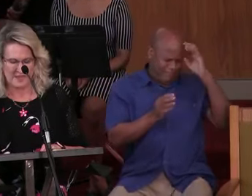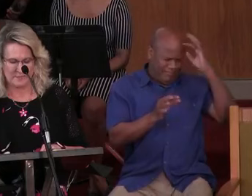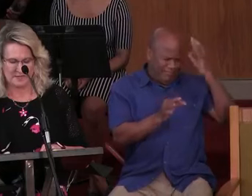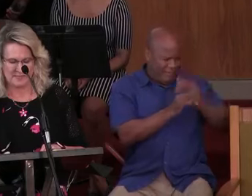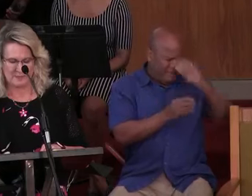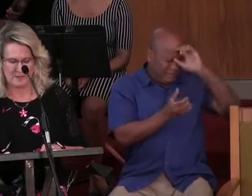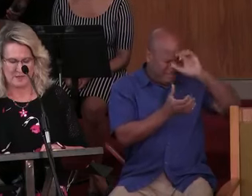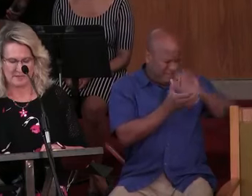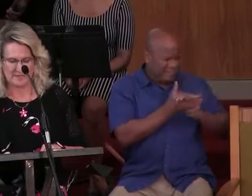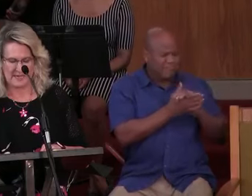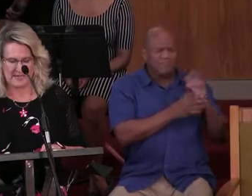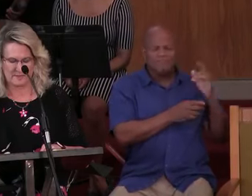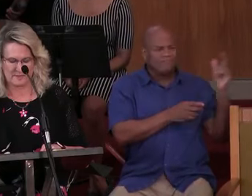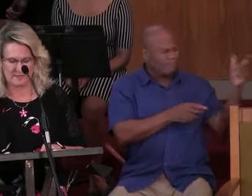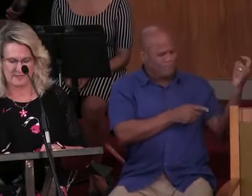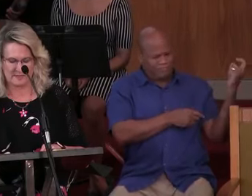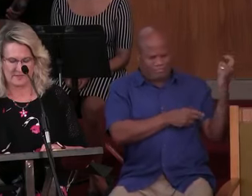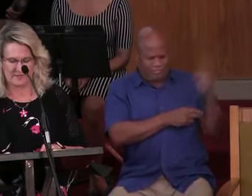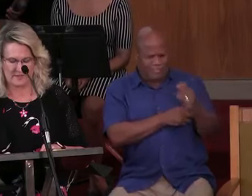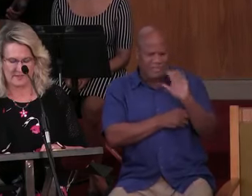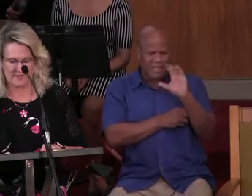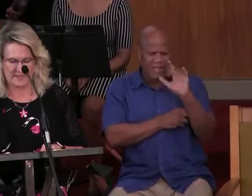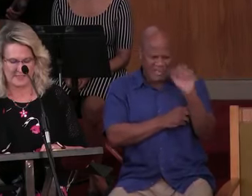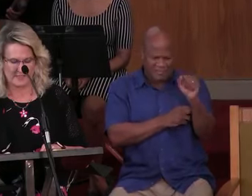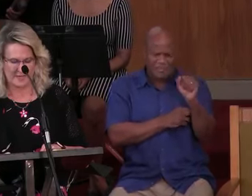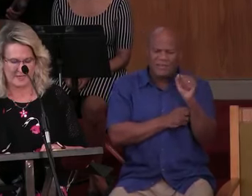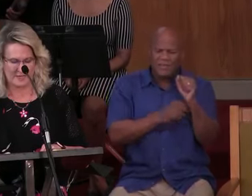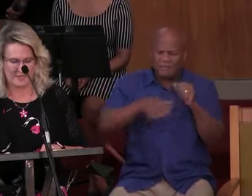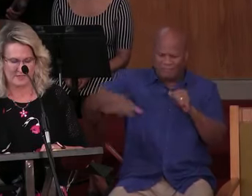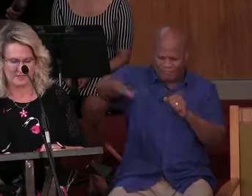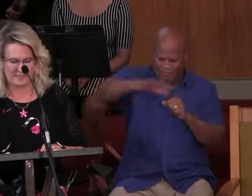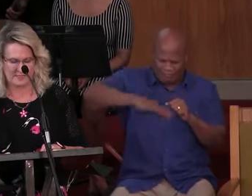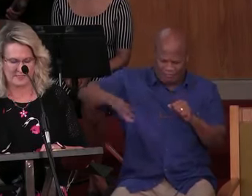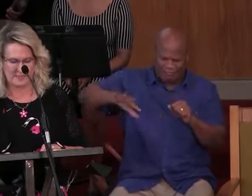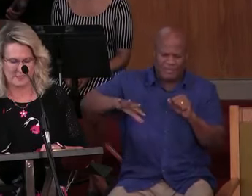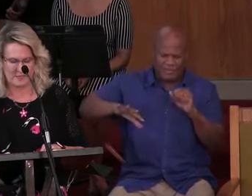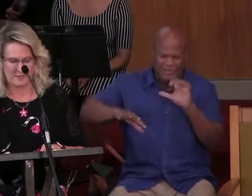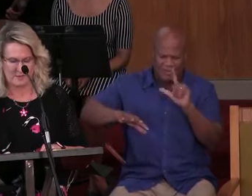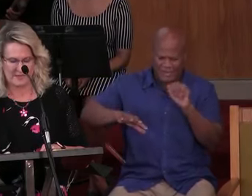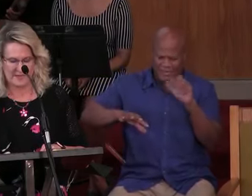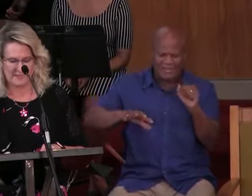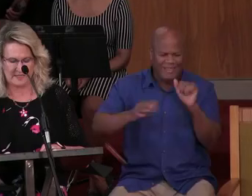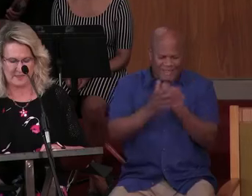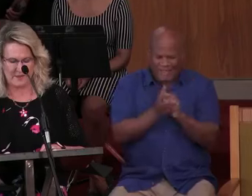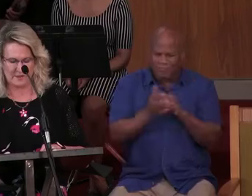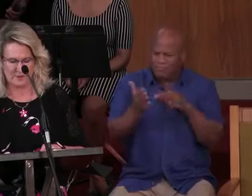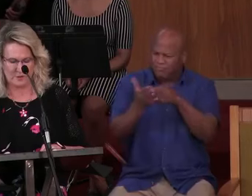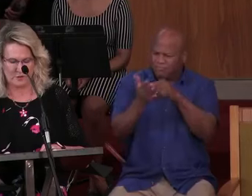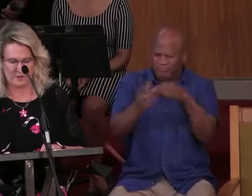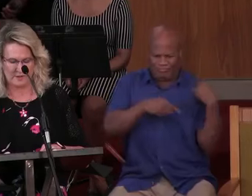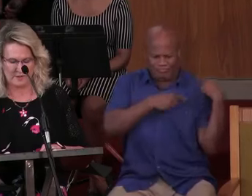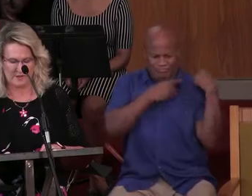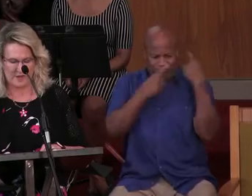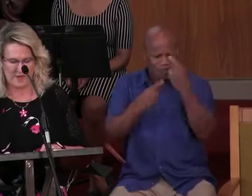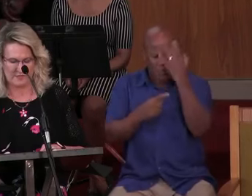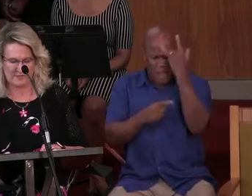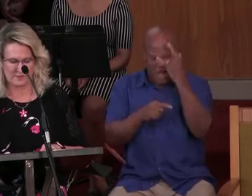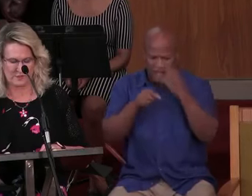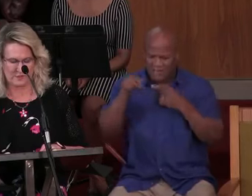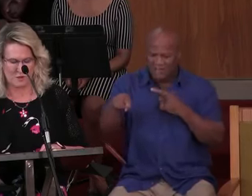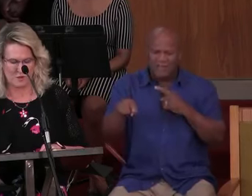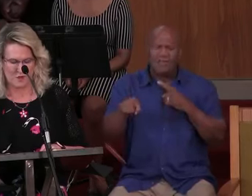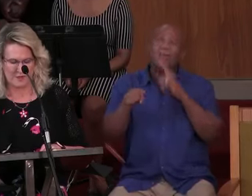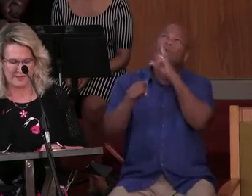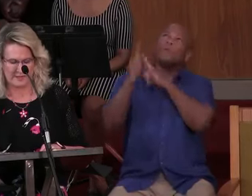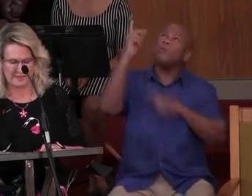So Hebron has belonged to Caleb, son of Jephunneh, the Kenizzite, ever since, because he followed the Lord, the God of